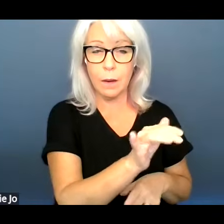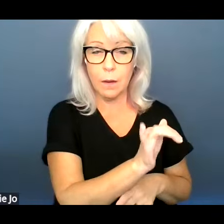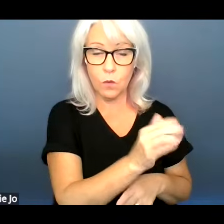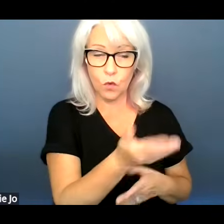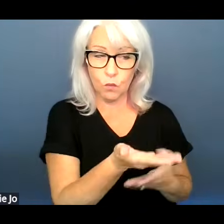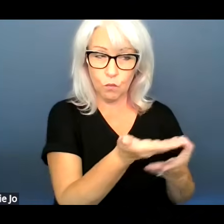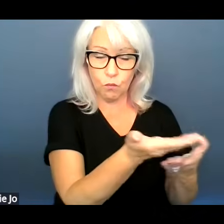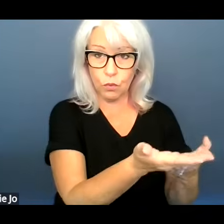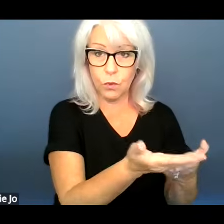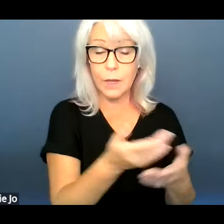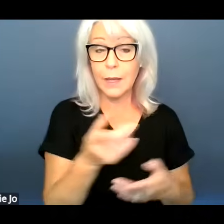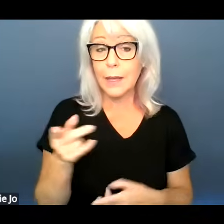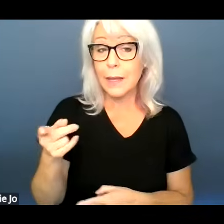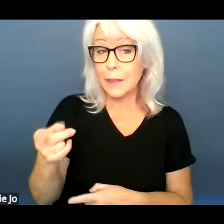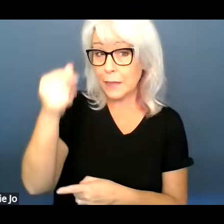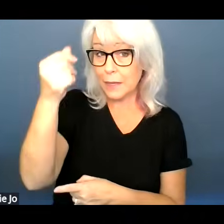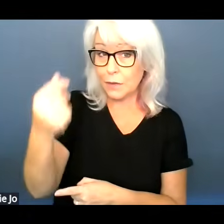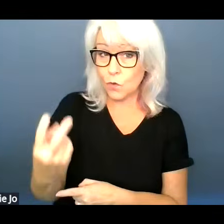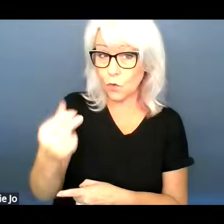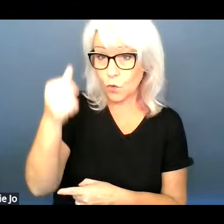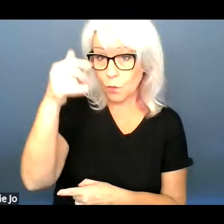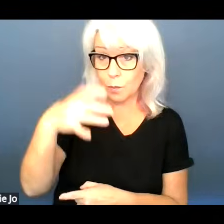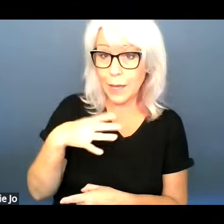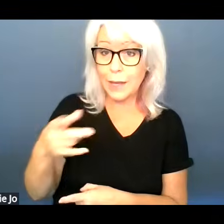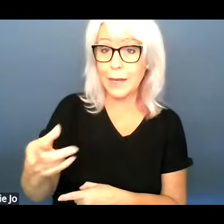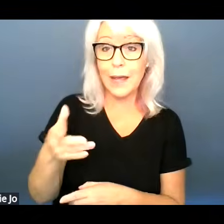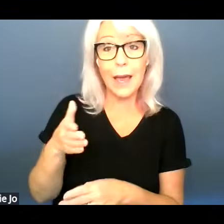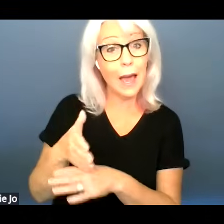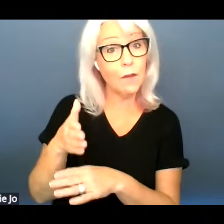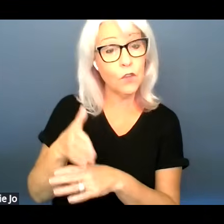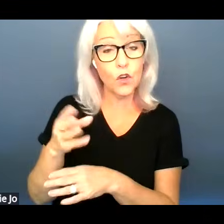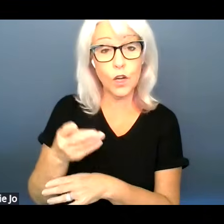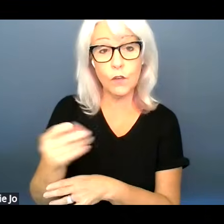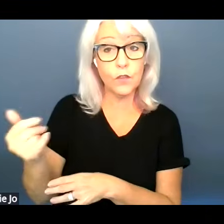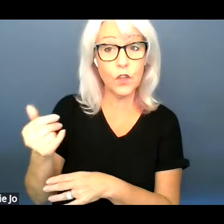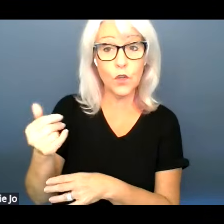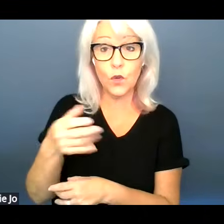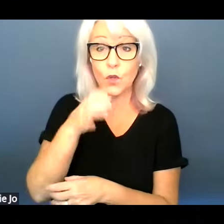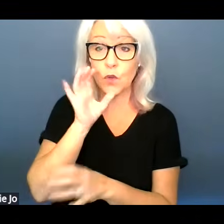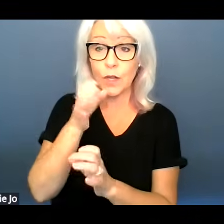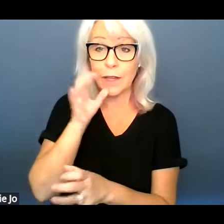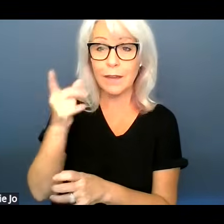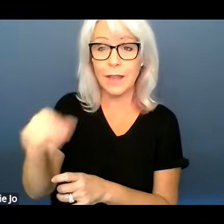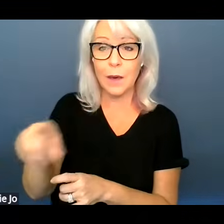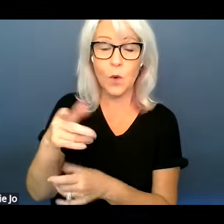Basically, they're saying that after a few drinks, one of them was asked to sign the affidavit.